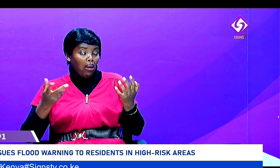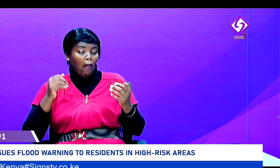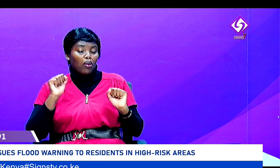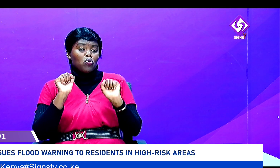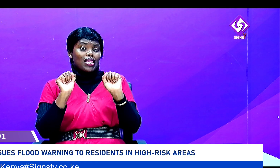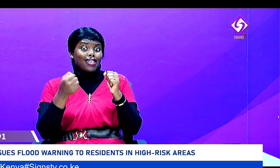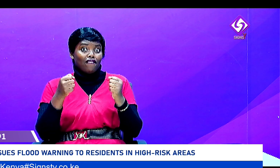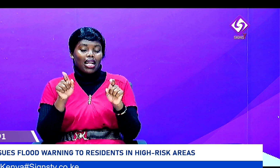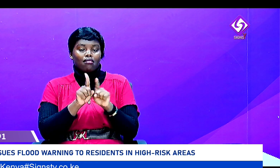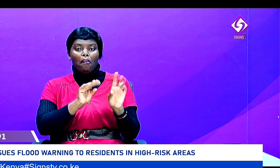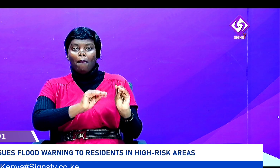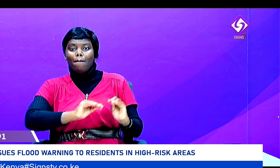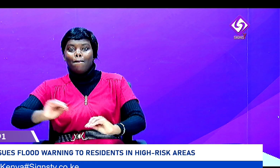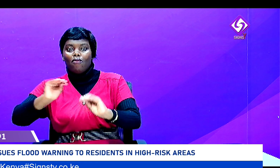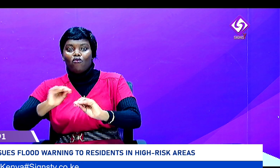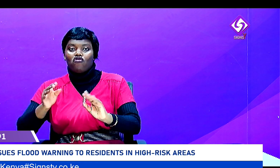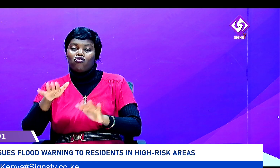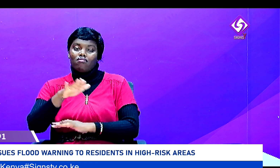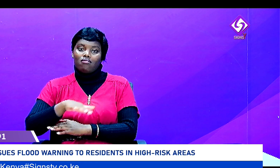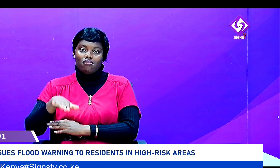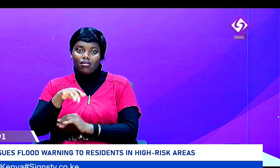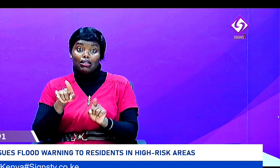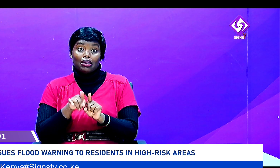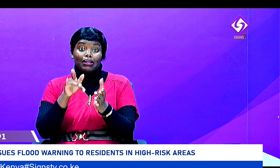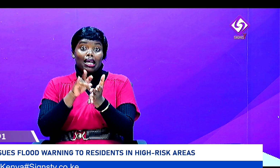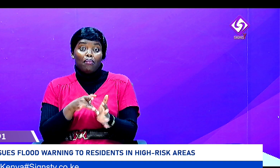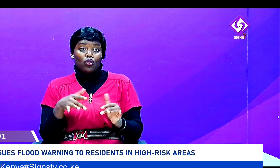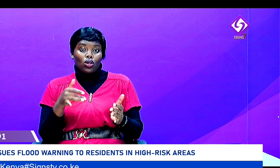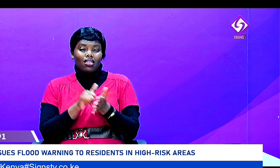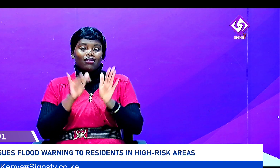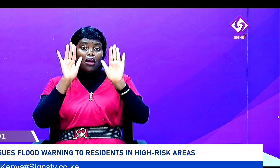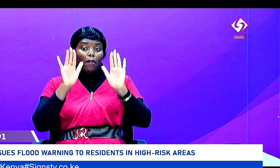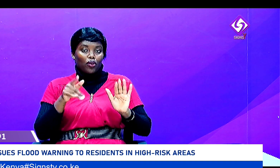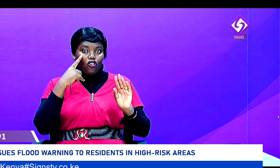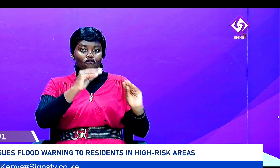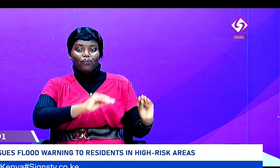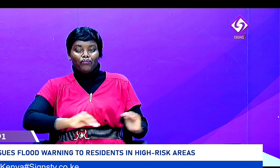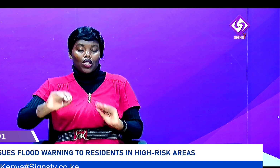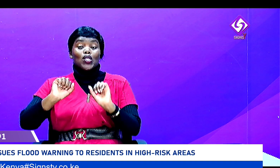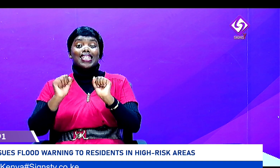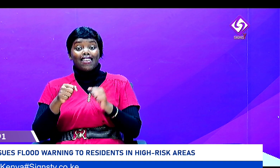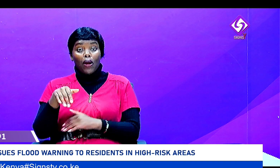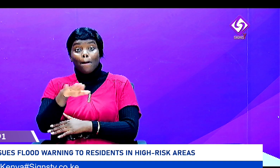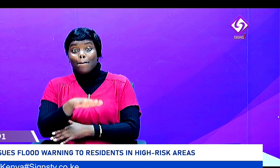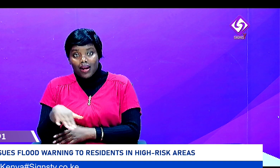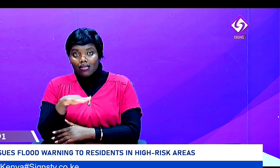The government is said to be on high alert with emergency response teams deployed to assist in